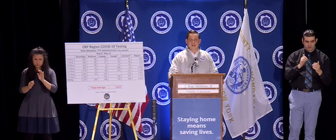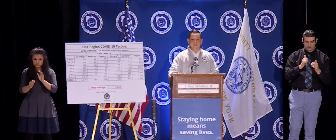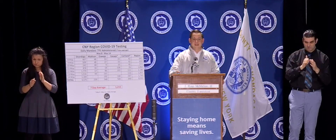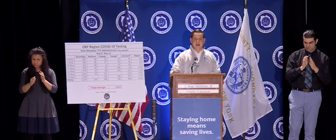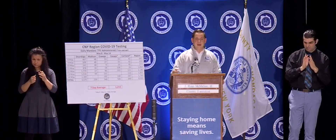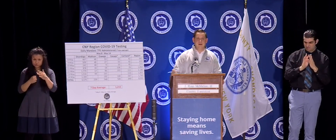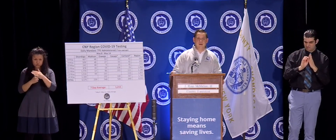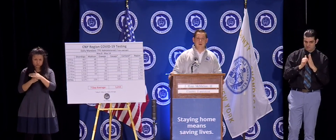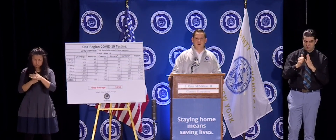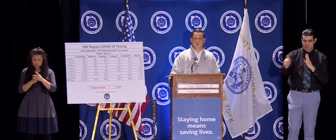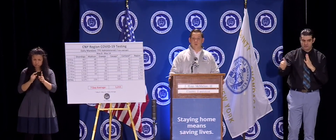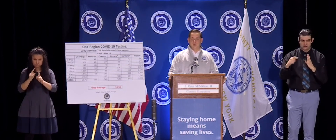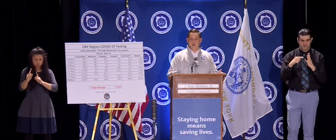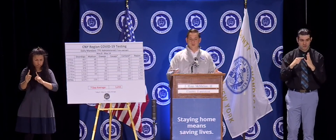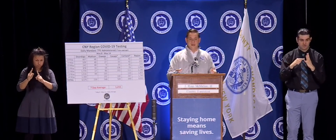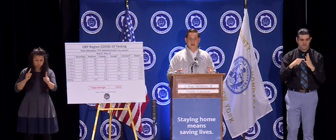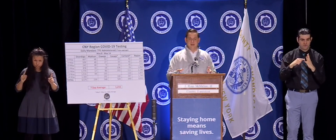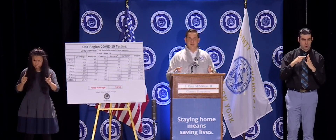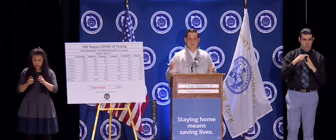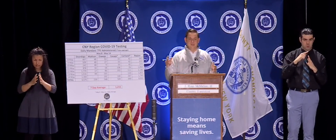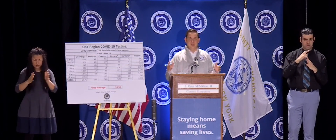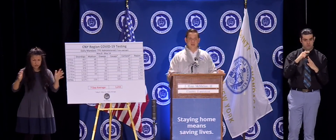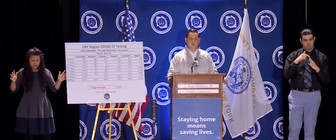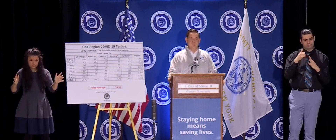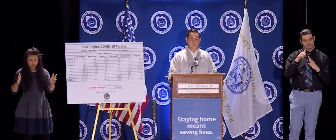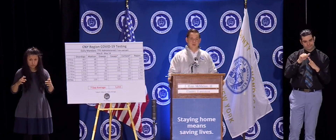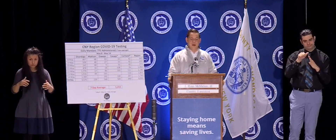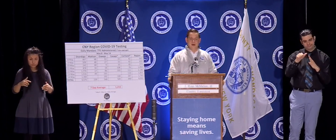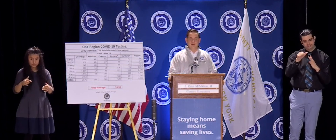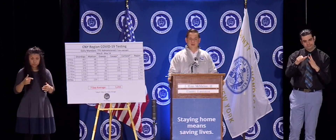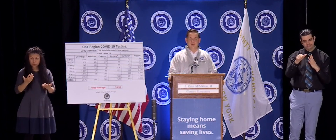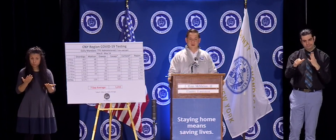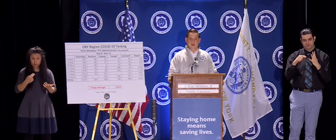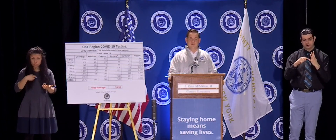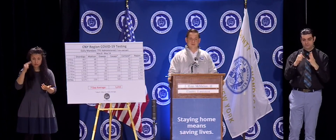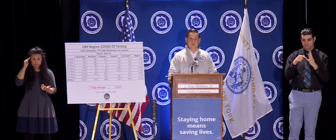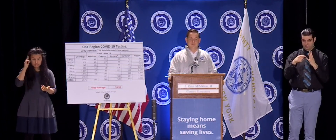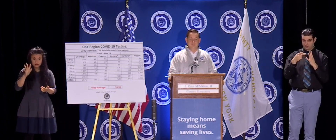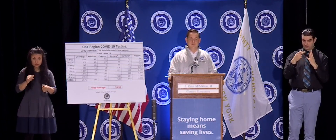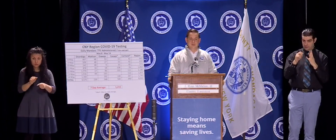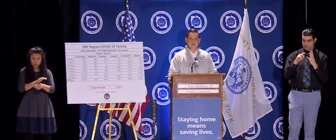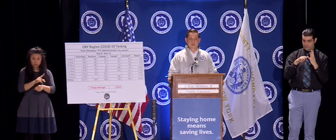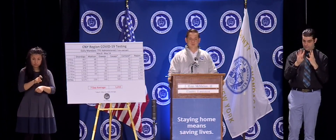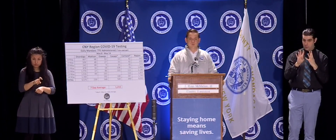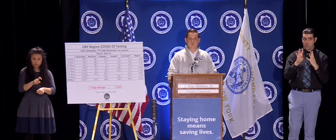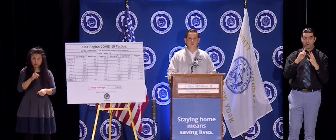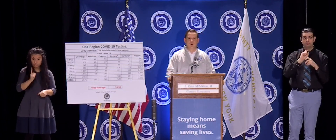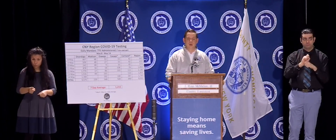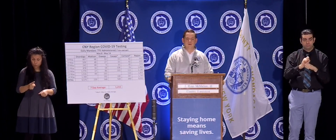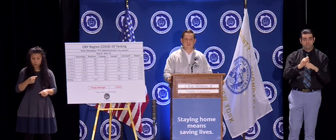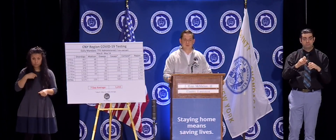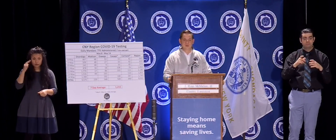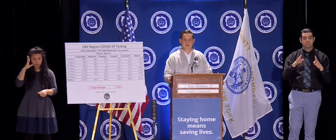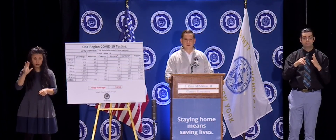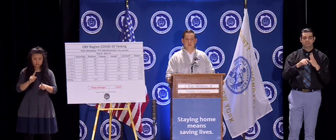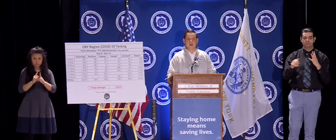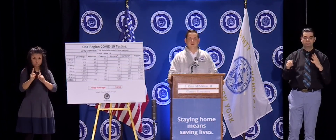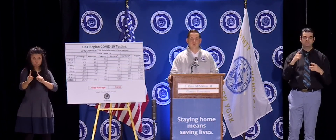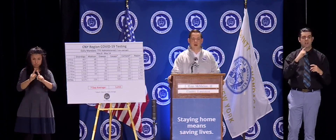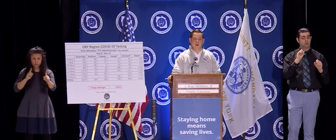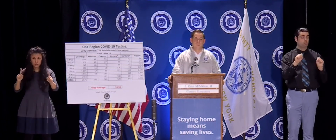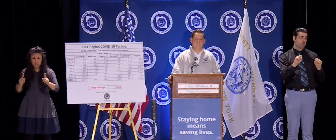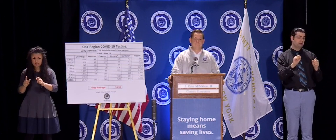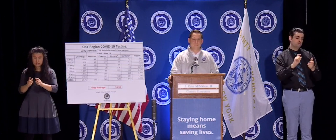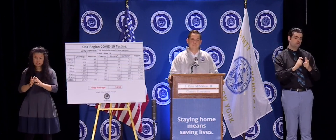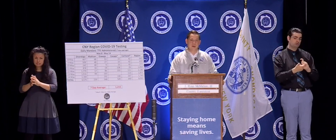I would say today, knowing what we know today, and this could change, but yeah, I think this is what life is going to be